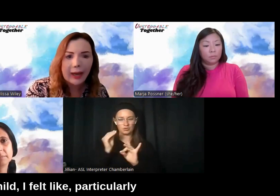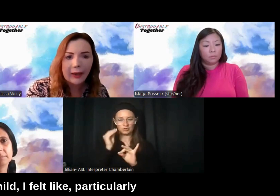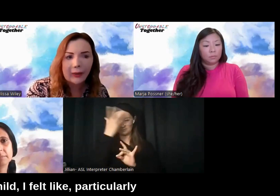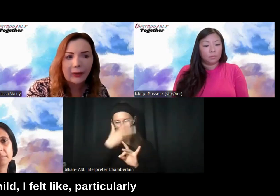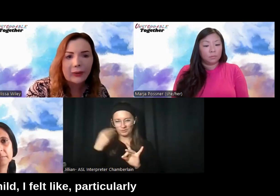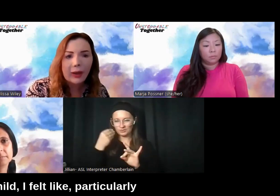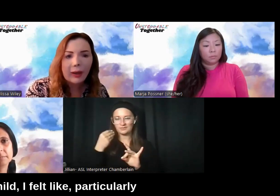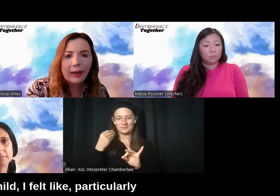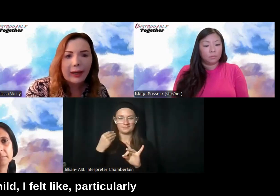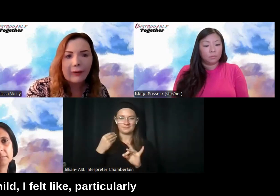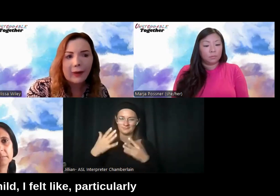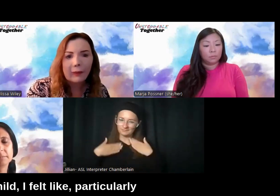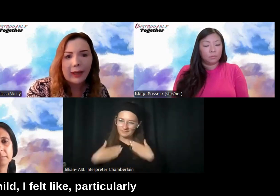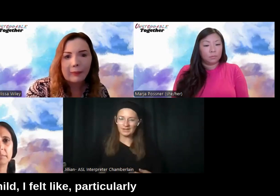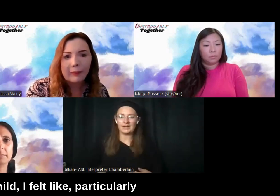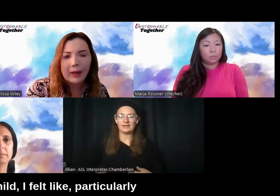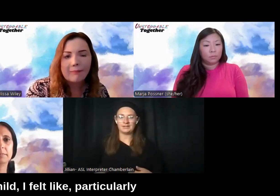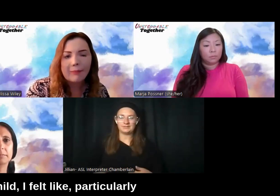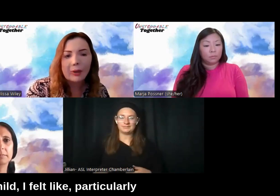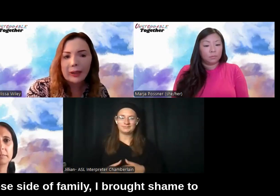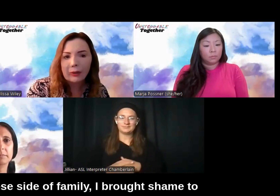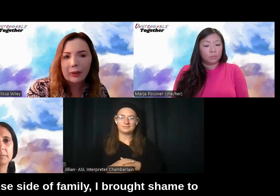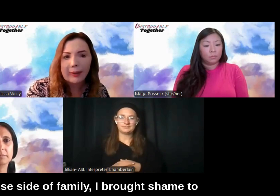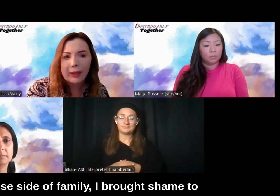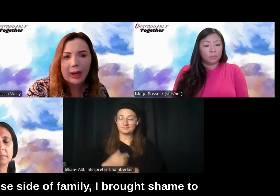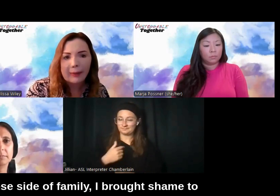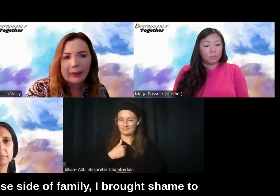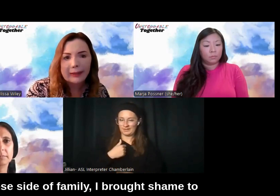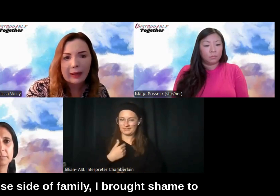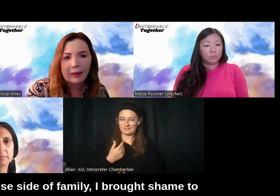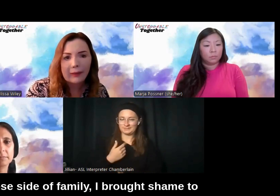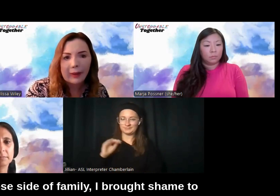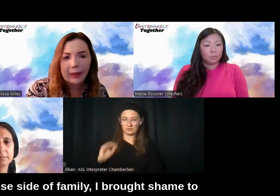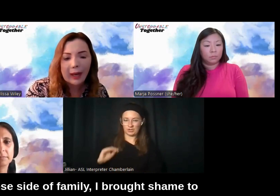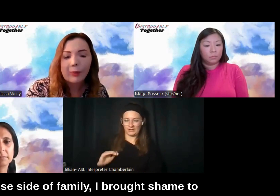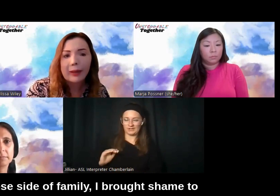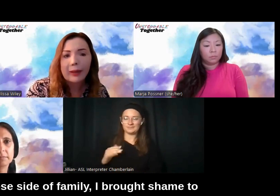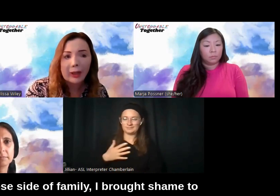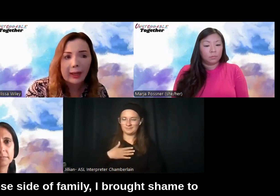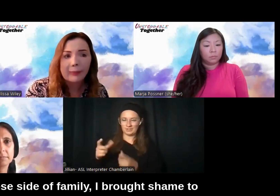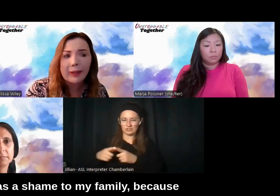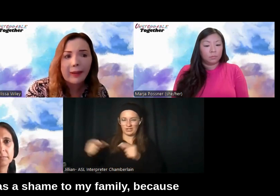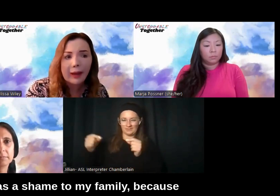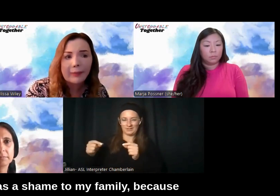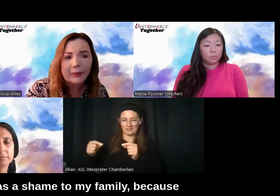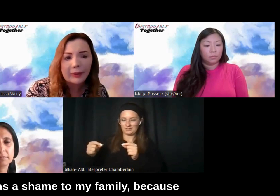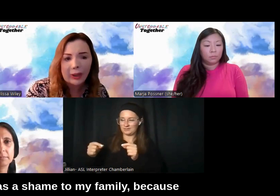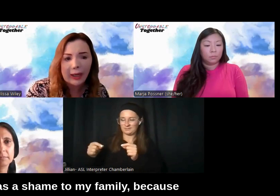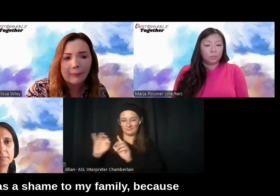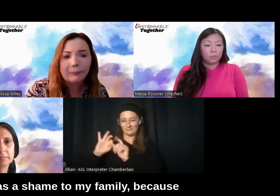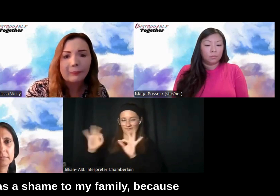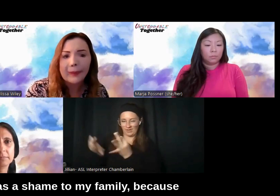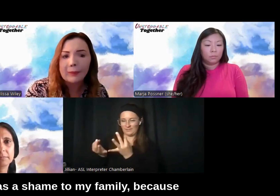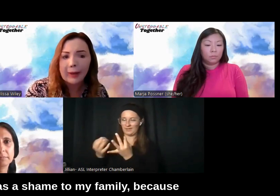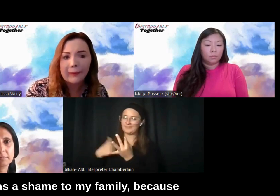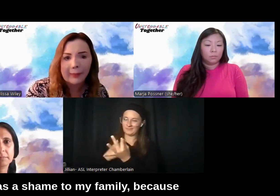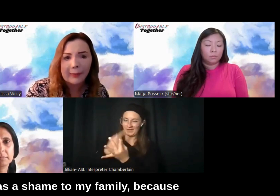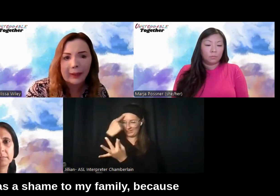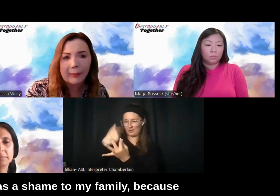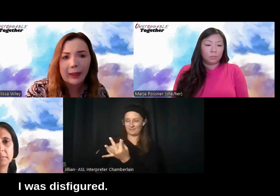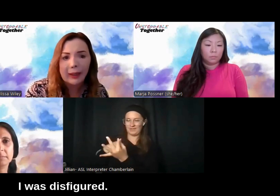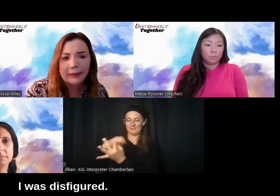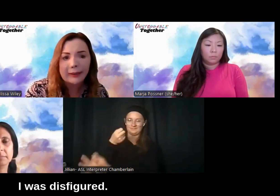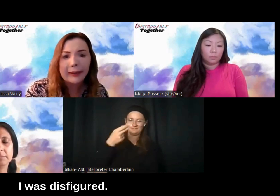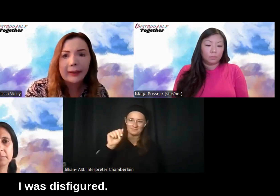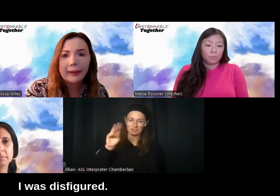a child, I felt like, particularly in my Japanese side of the family, I brought shame to them. I was a shame to my